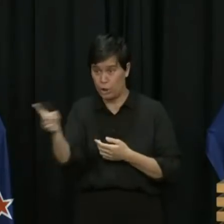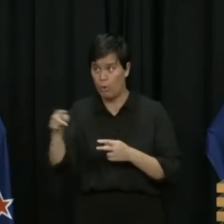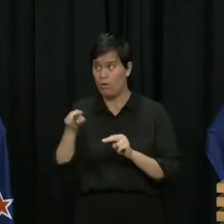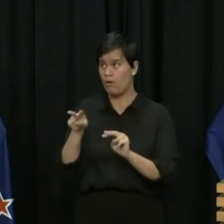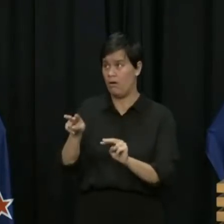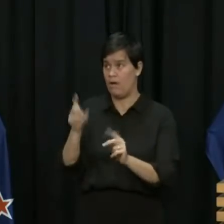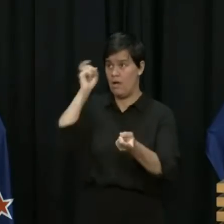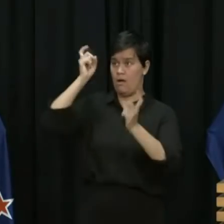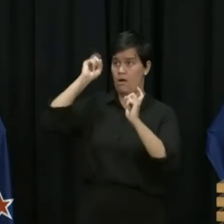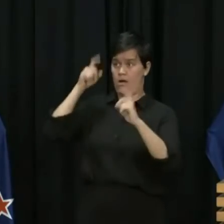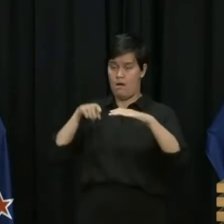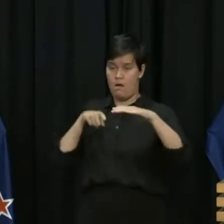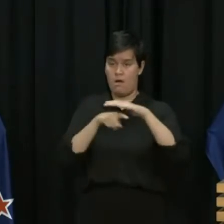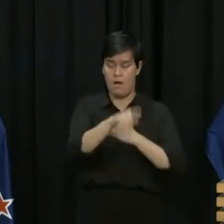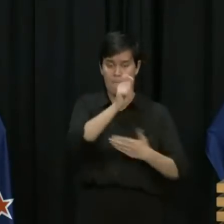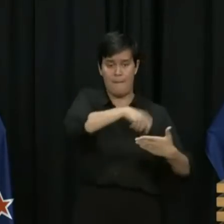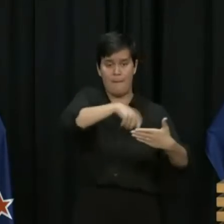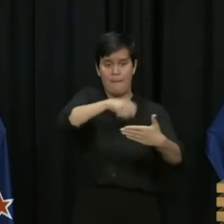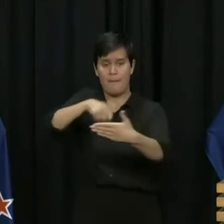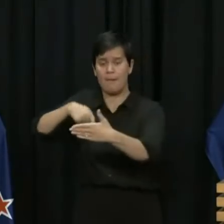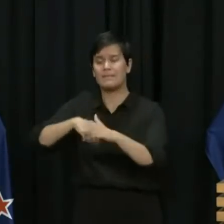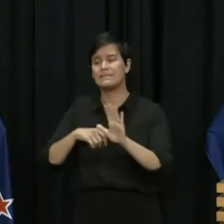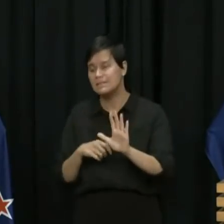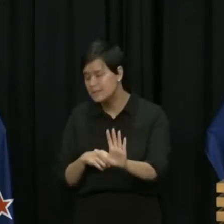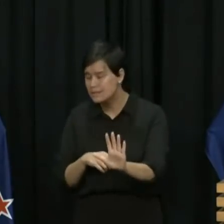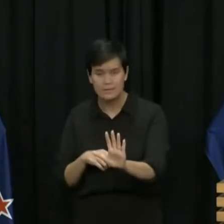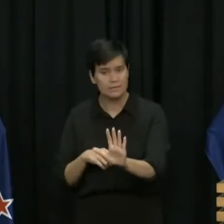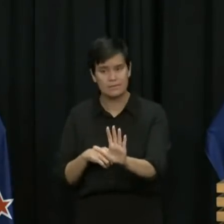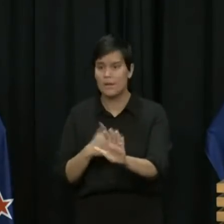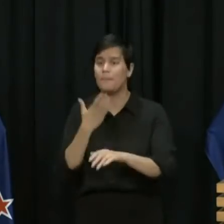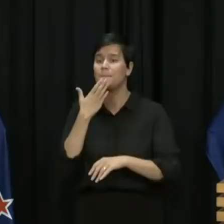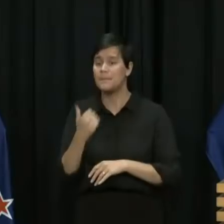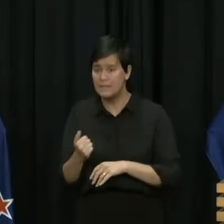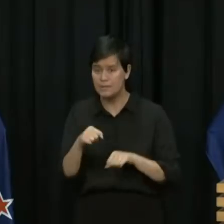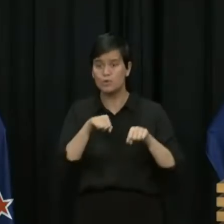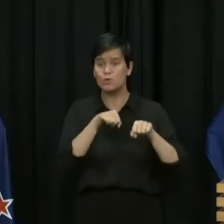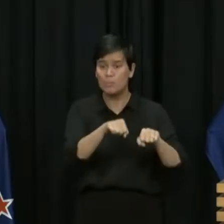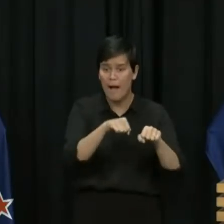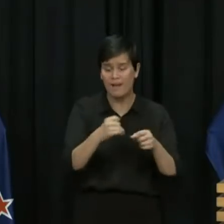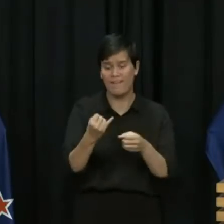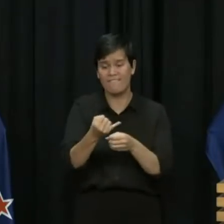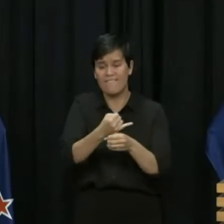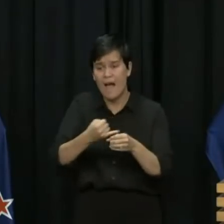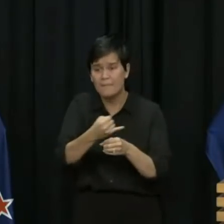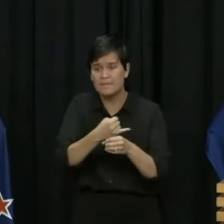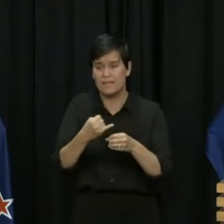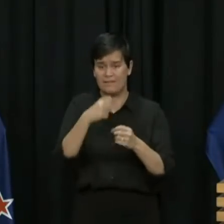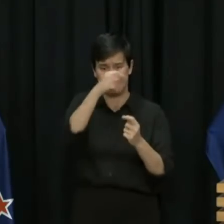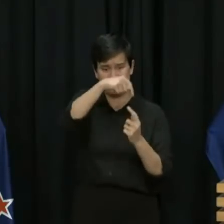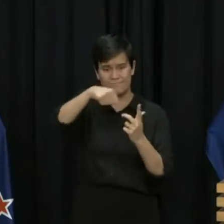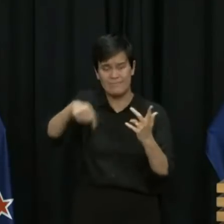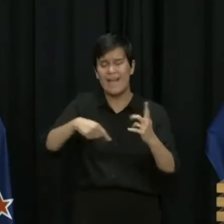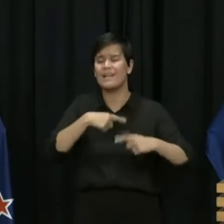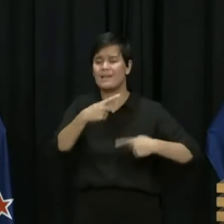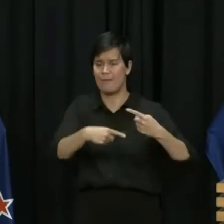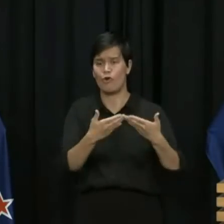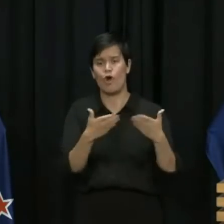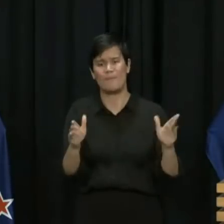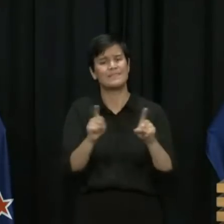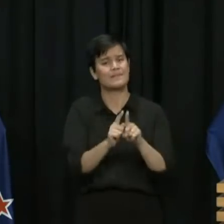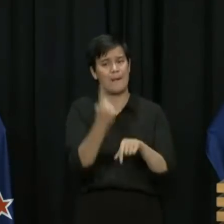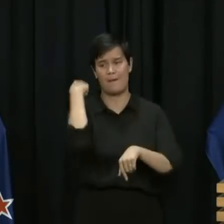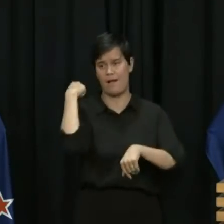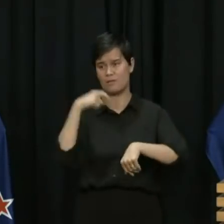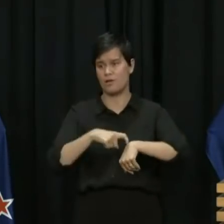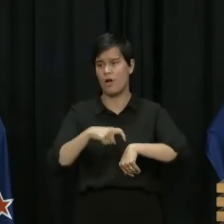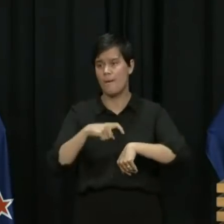any essential items. All of those providers, supermarkets, pharmacies, they will all be open and continue to